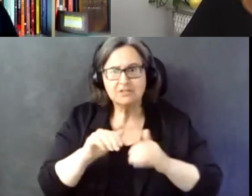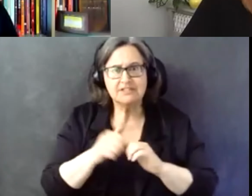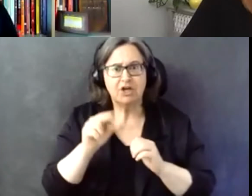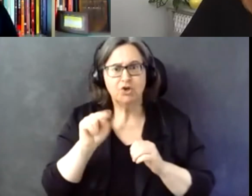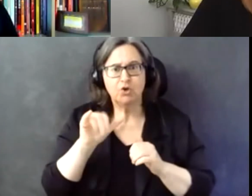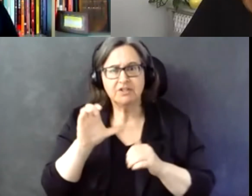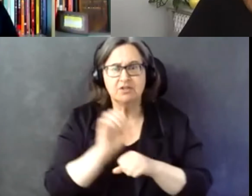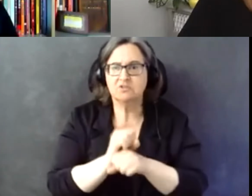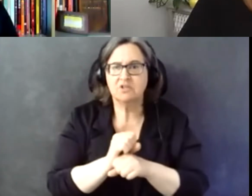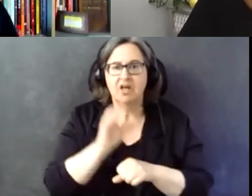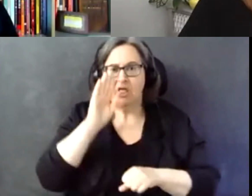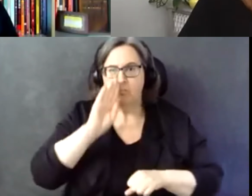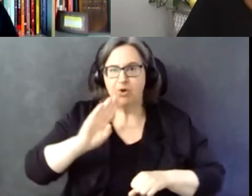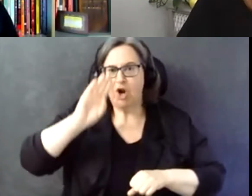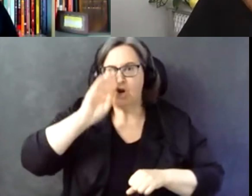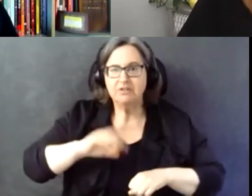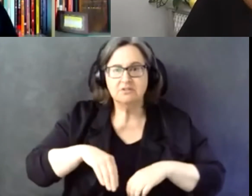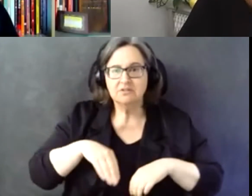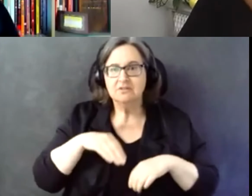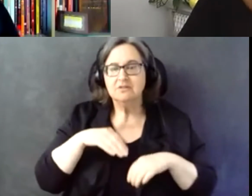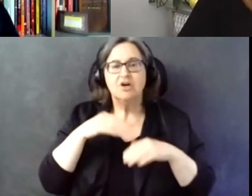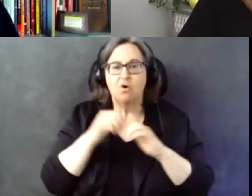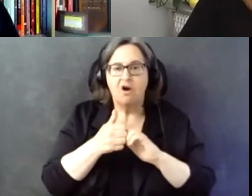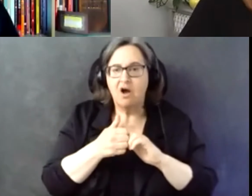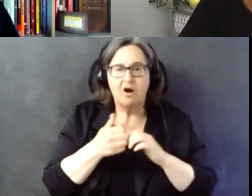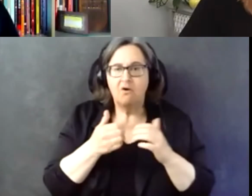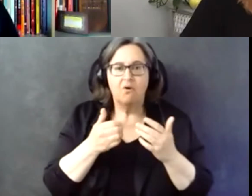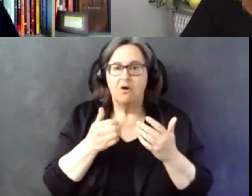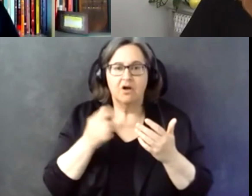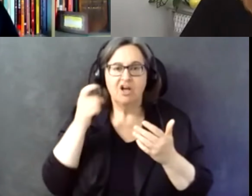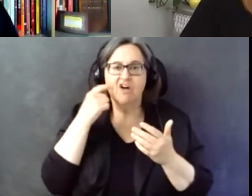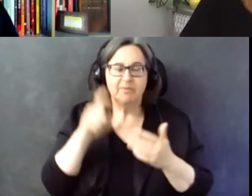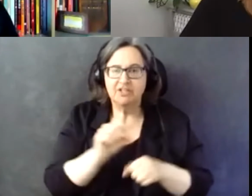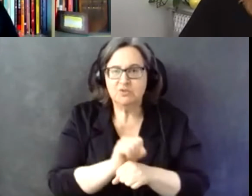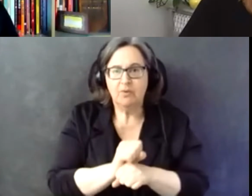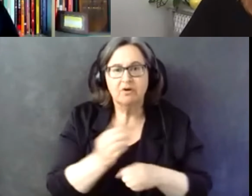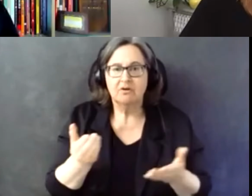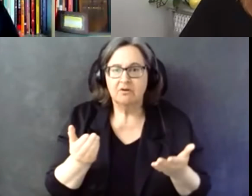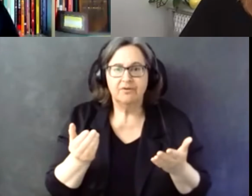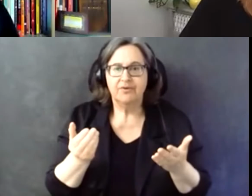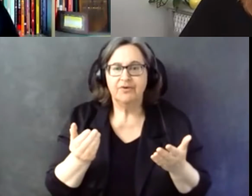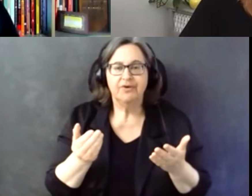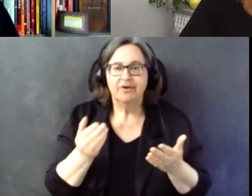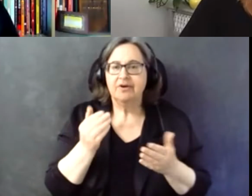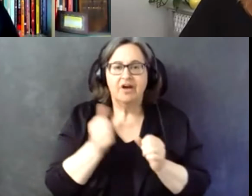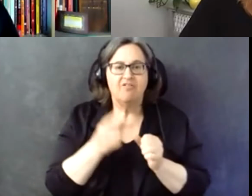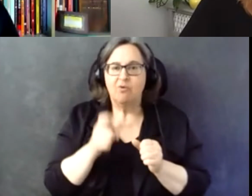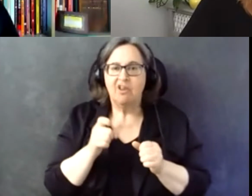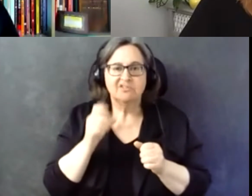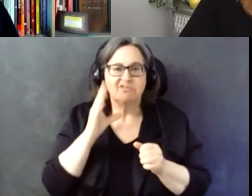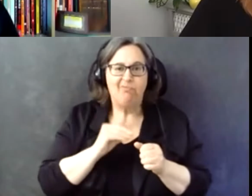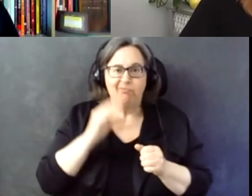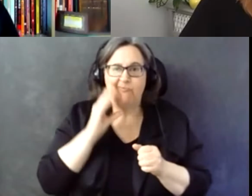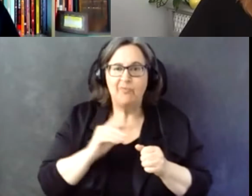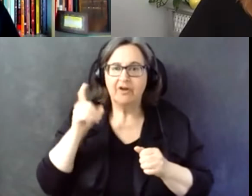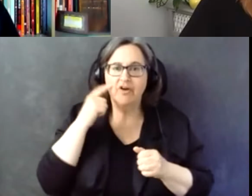and the bureaucracy too much bureaucracy or just how government has to work right which is that's you know the the hoops everyone has to jump through and